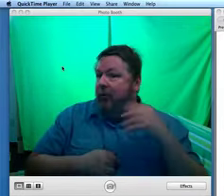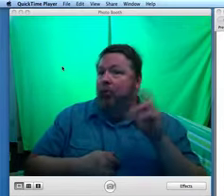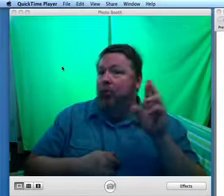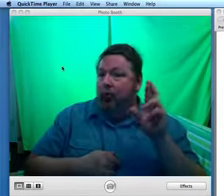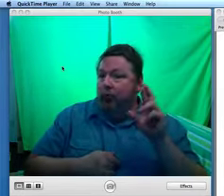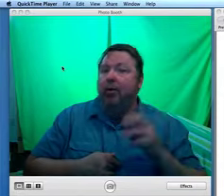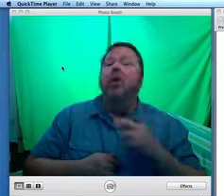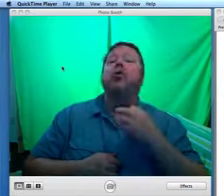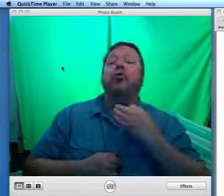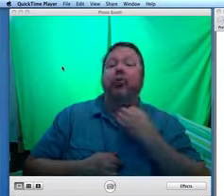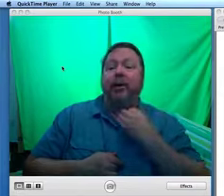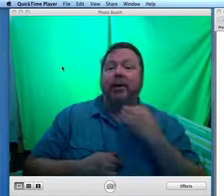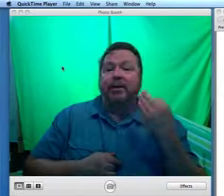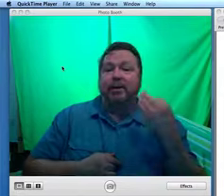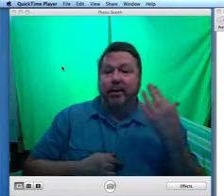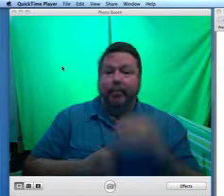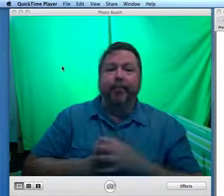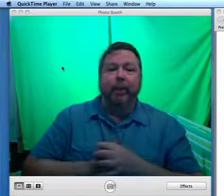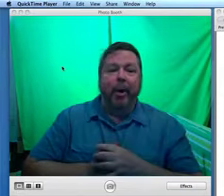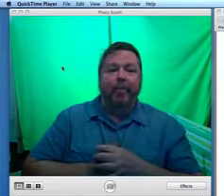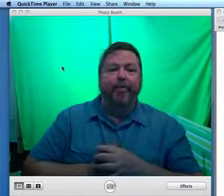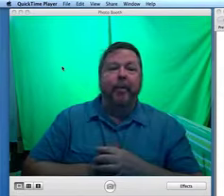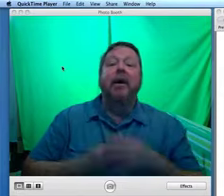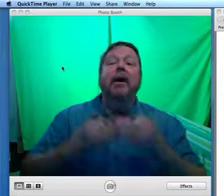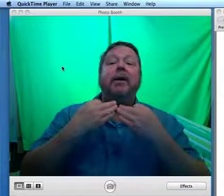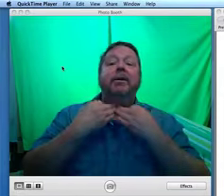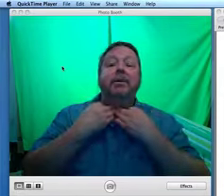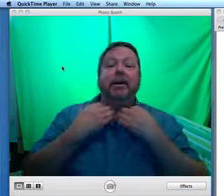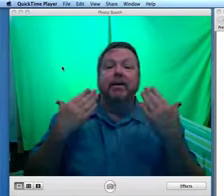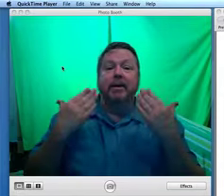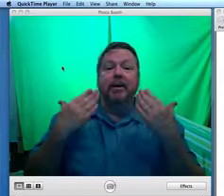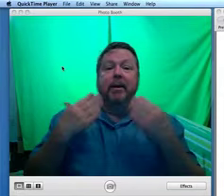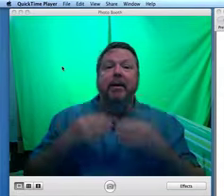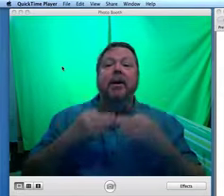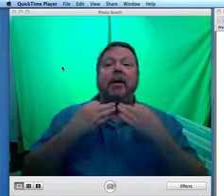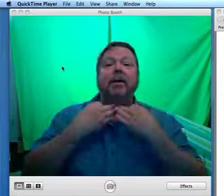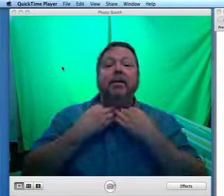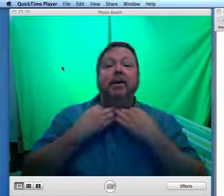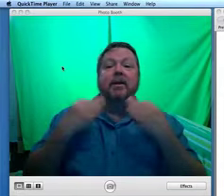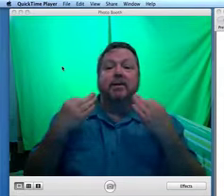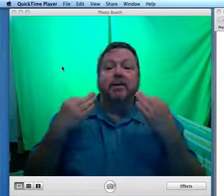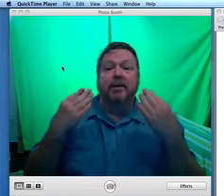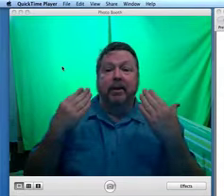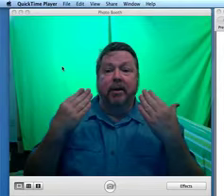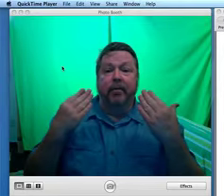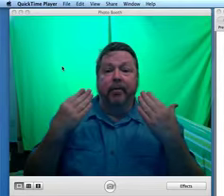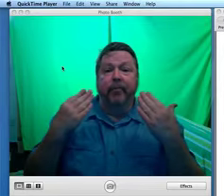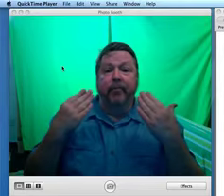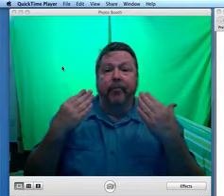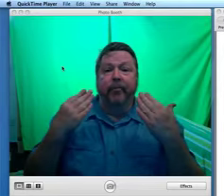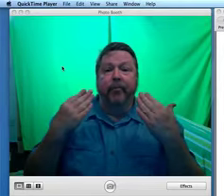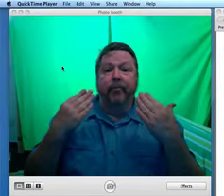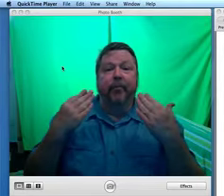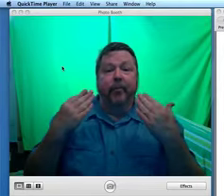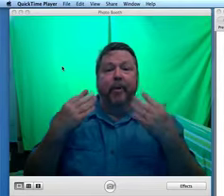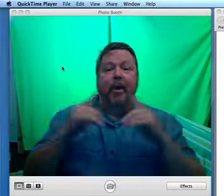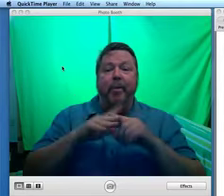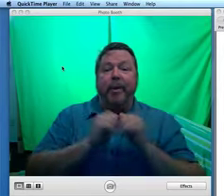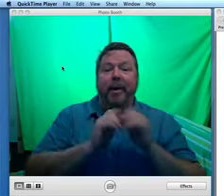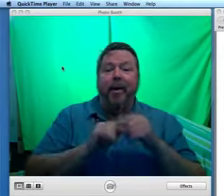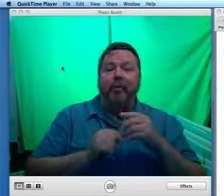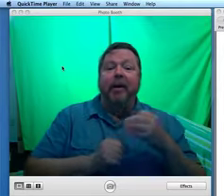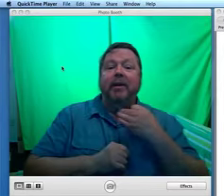sound? Wrist. Okay. Sit, cyst. That'll